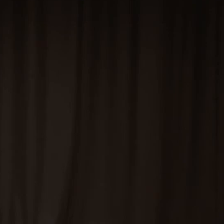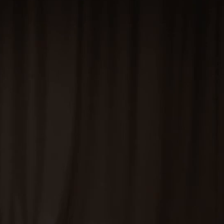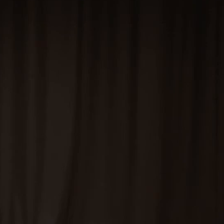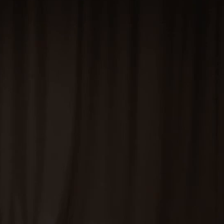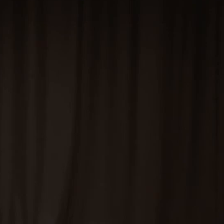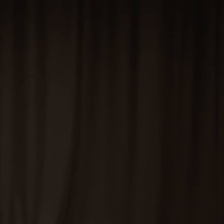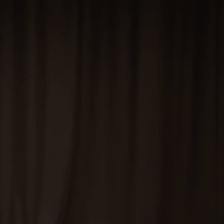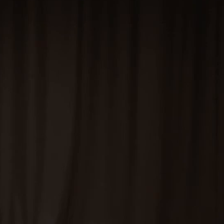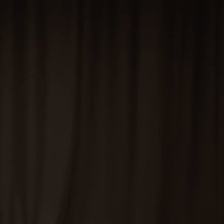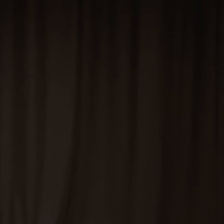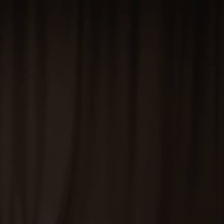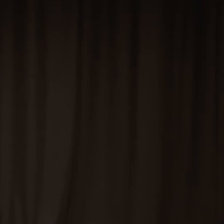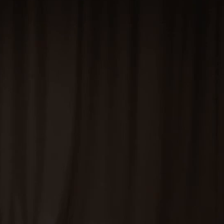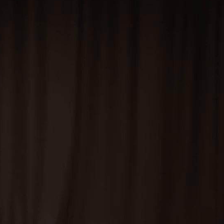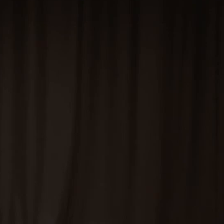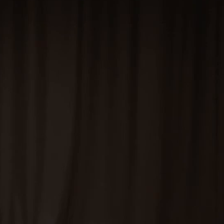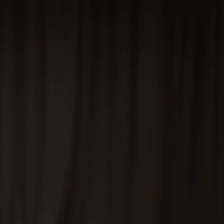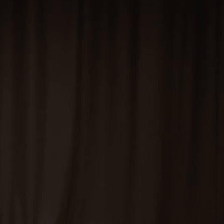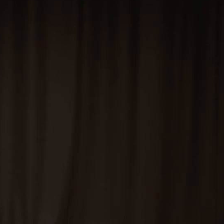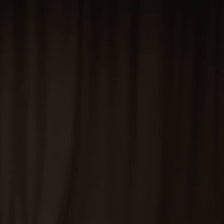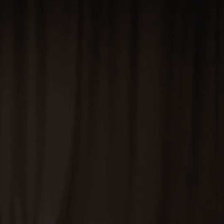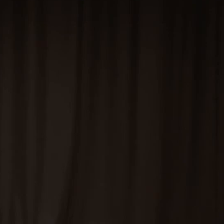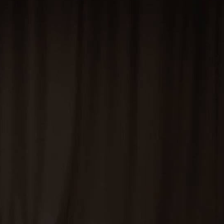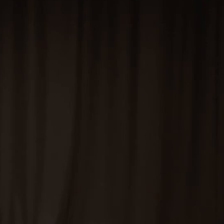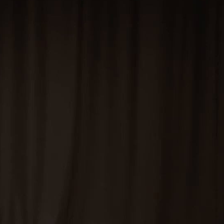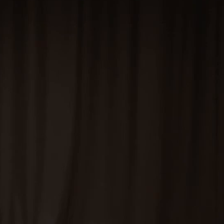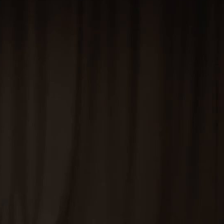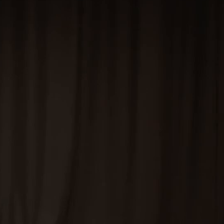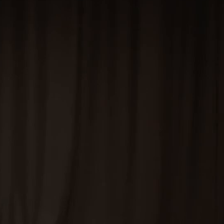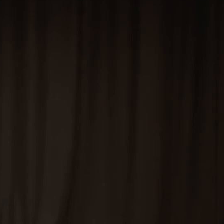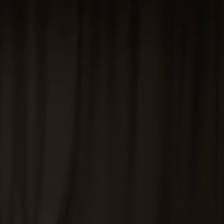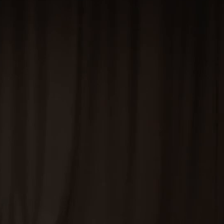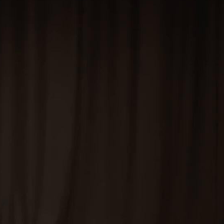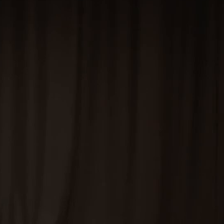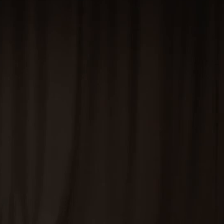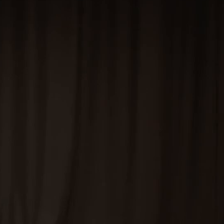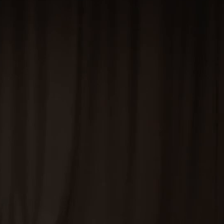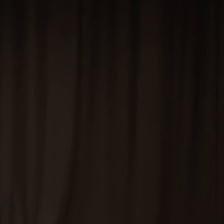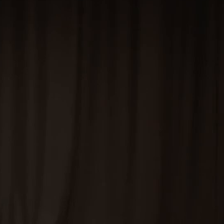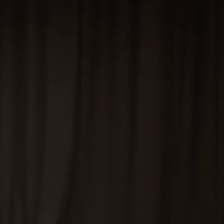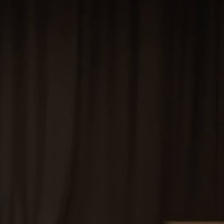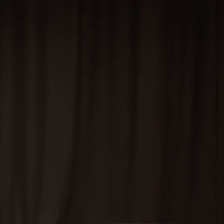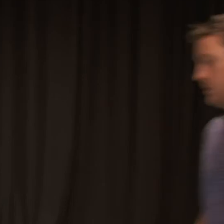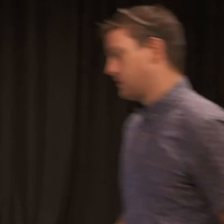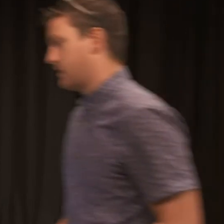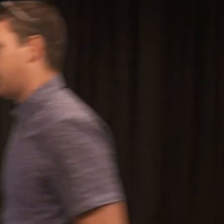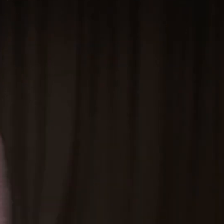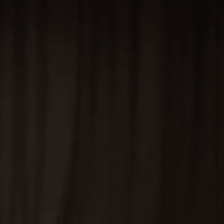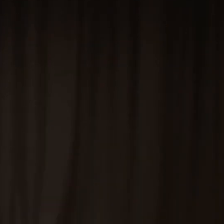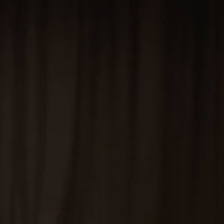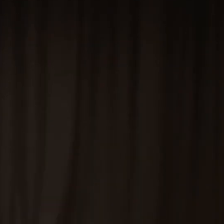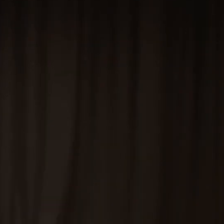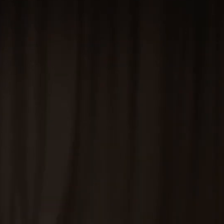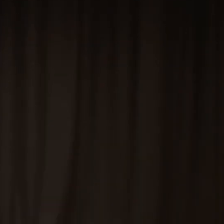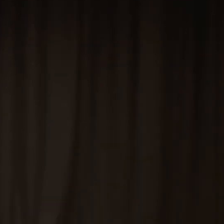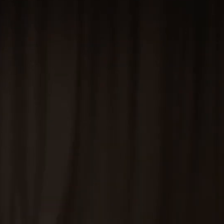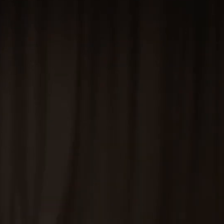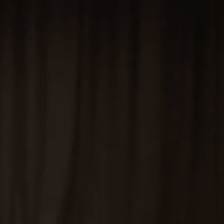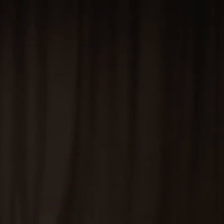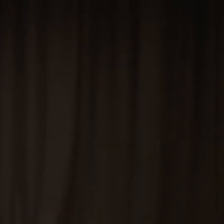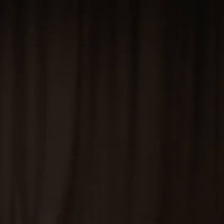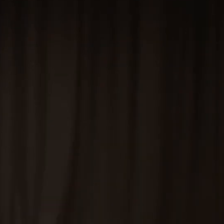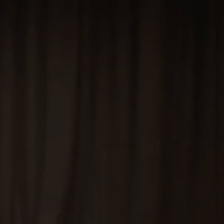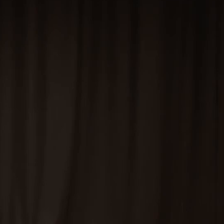prominent Māori educationalists alongside Māori staff from Unitec, want the Polytech to commit to combating institutional